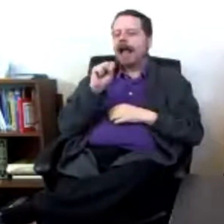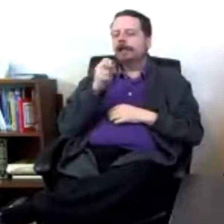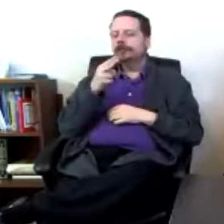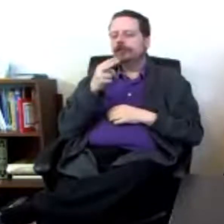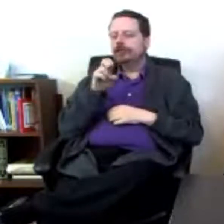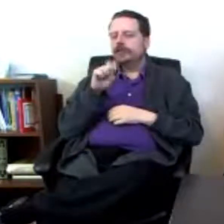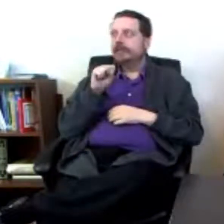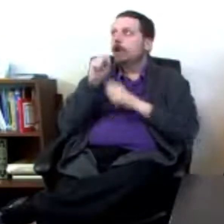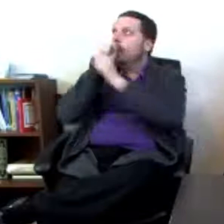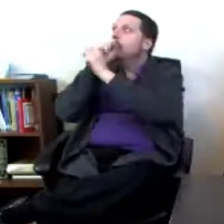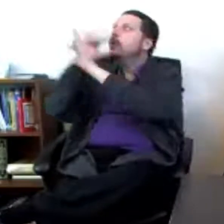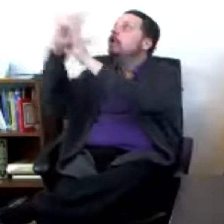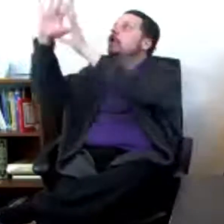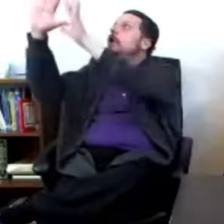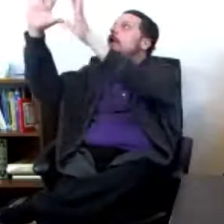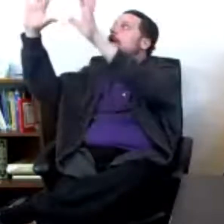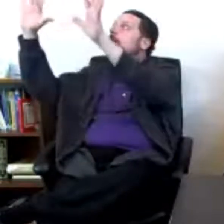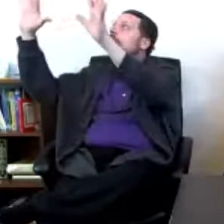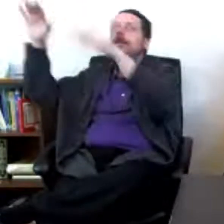back. Okay.